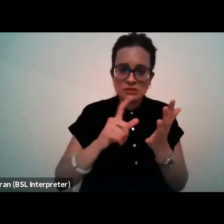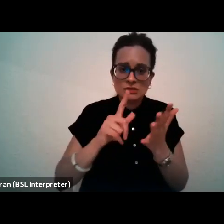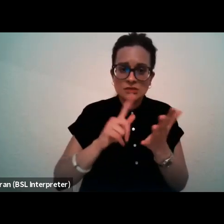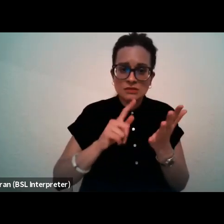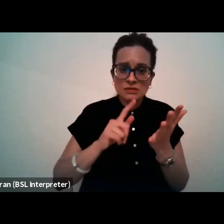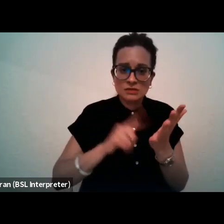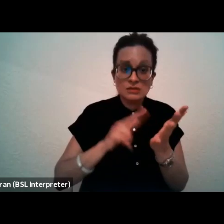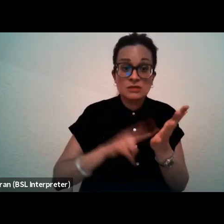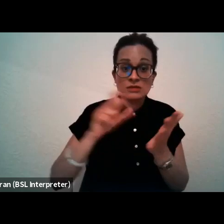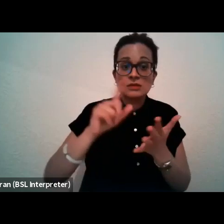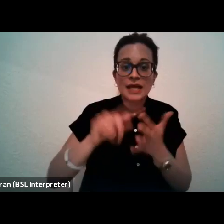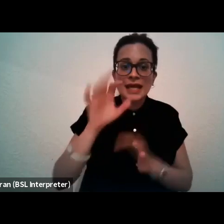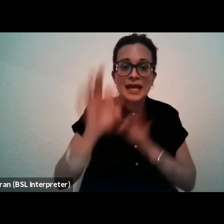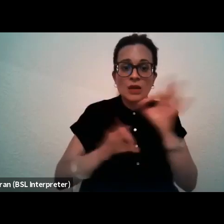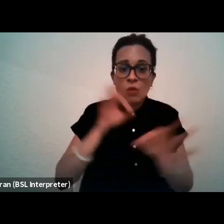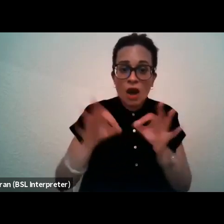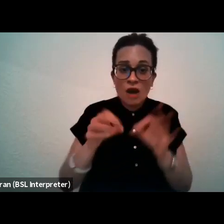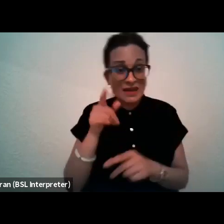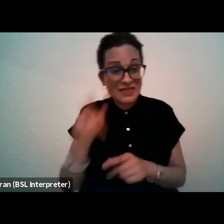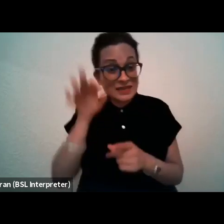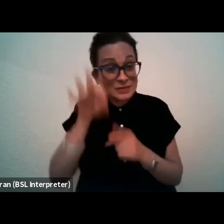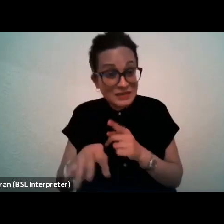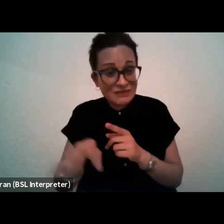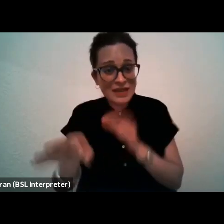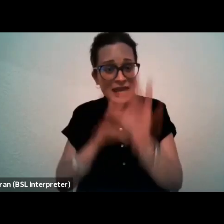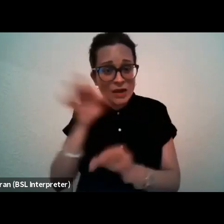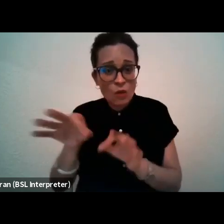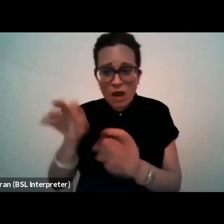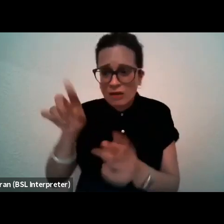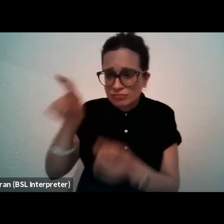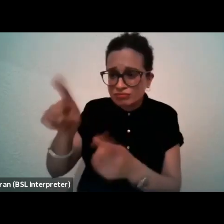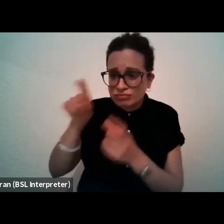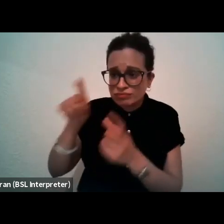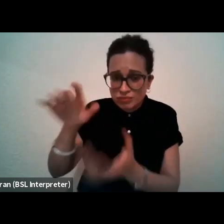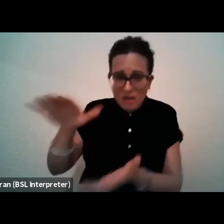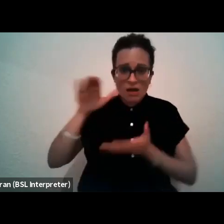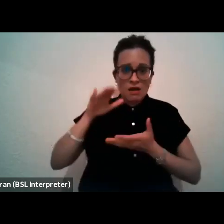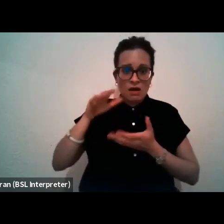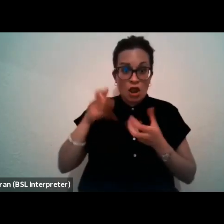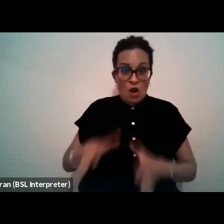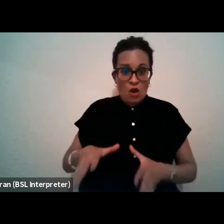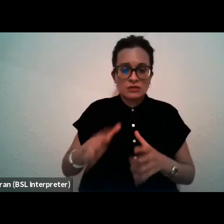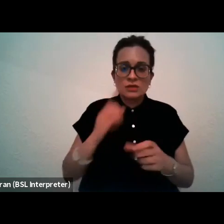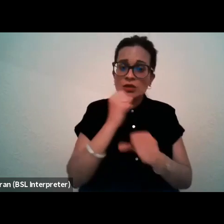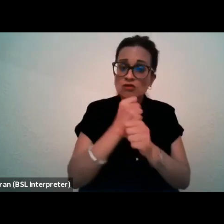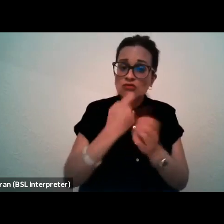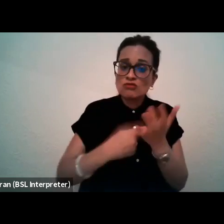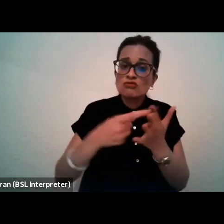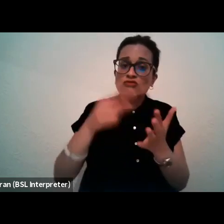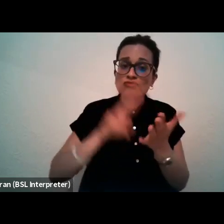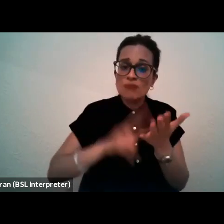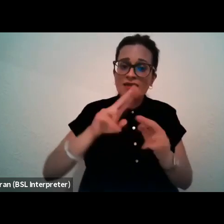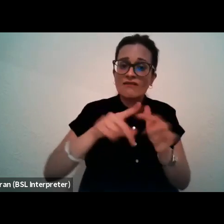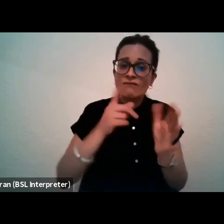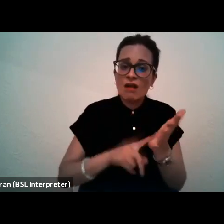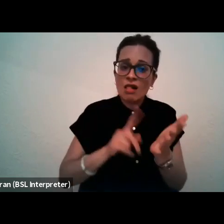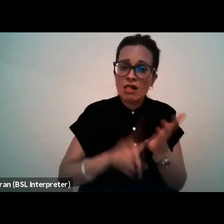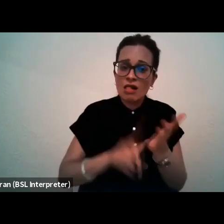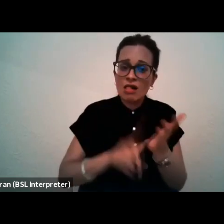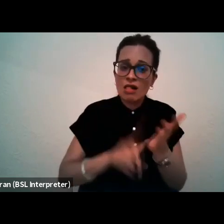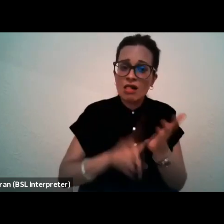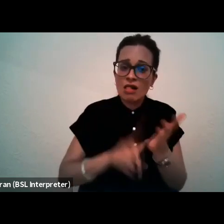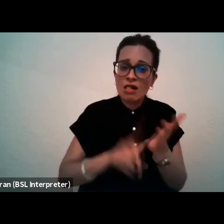that Macpherson inquiry, as opposed to now how much we're getting out of the Grenfell inquiry, which is so narrowly focused